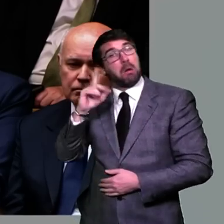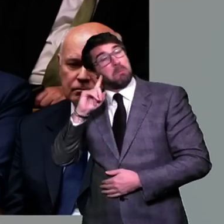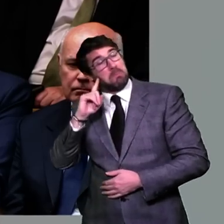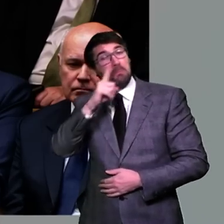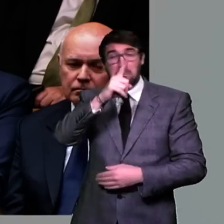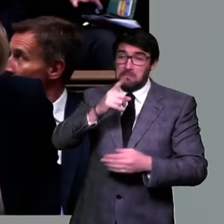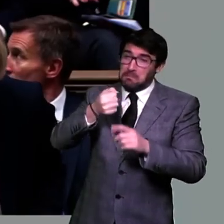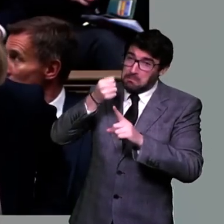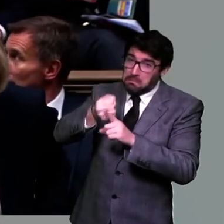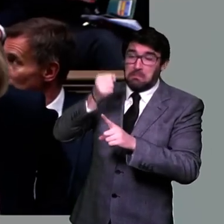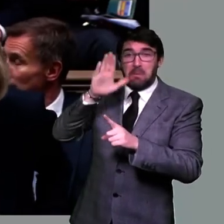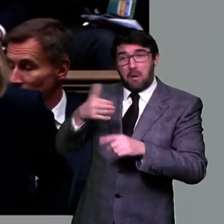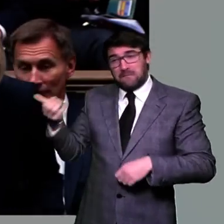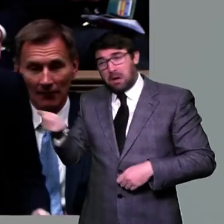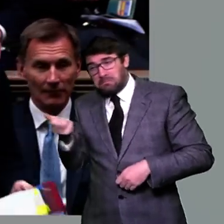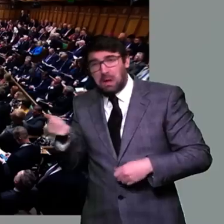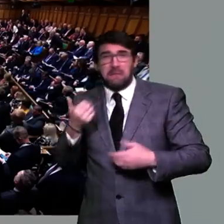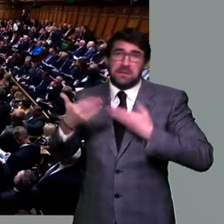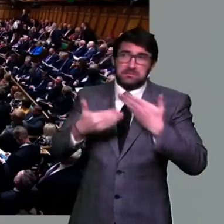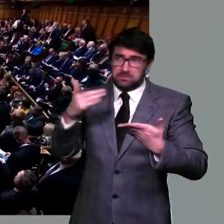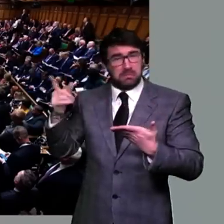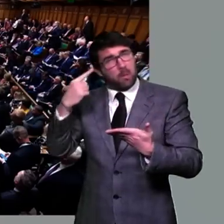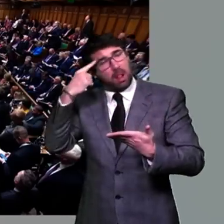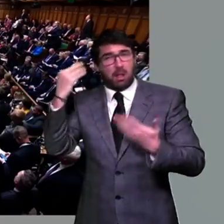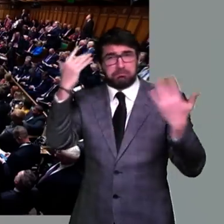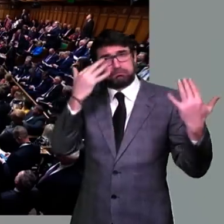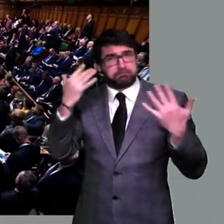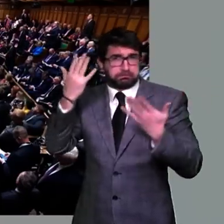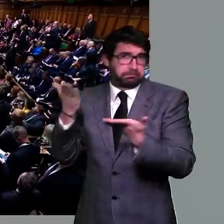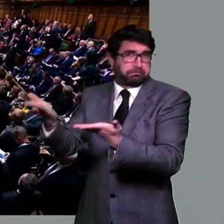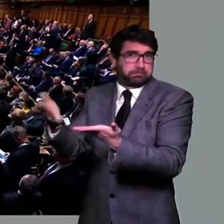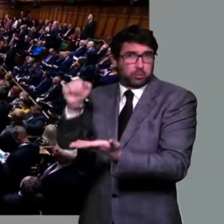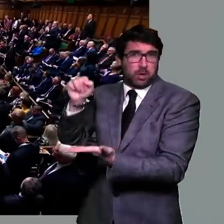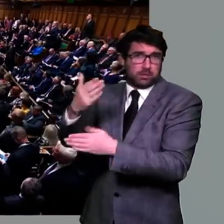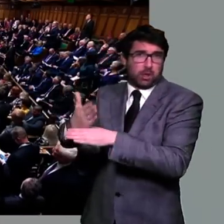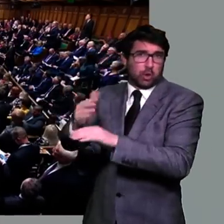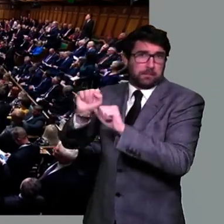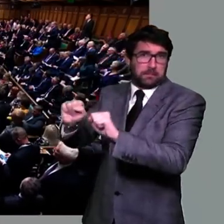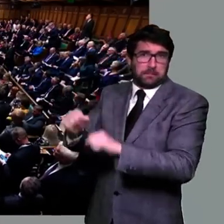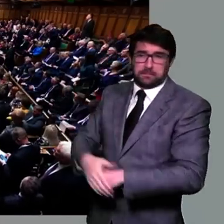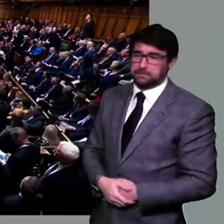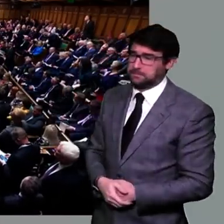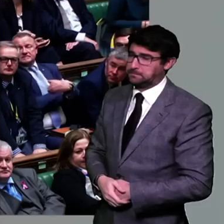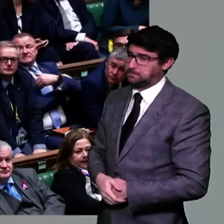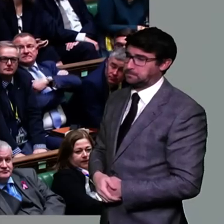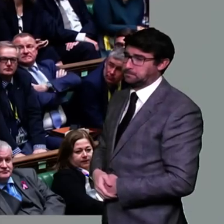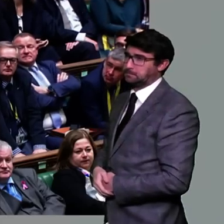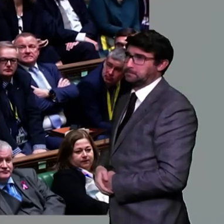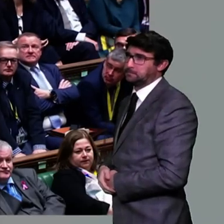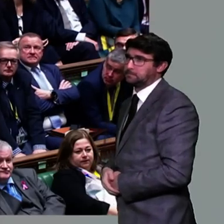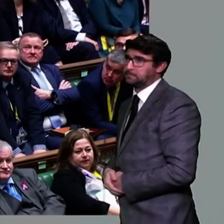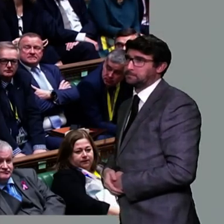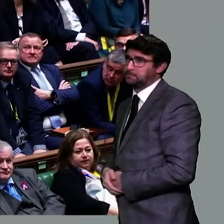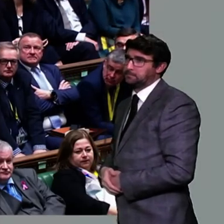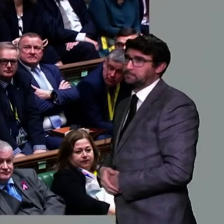on the contents of the medium-term fiscal plan. Stuart Malcolm MacDonald. Thank you, Mr. Speaker. Mr. Speaker, like the public at large, I've supported the